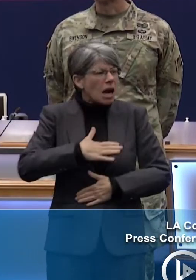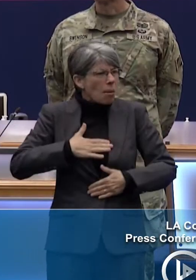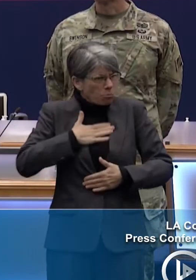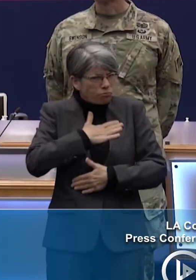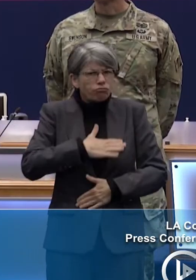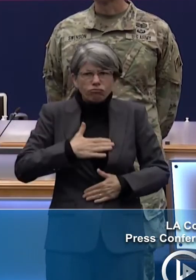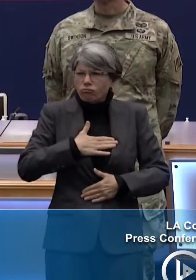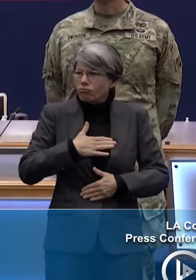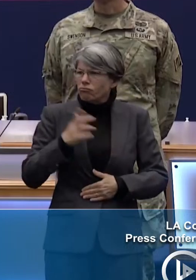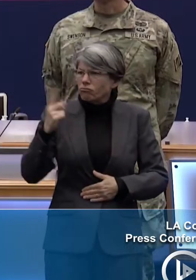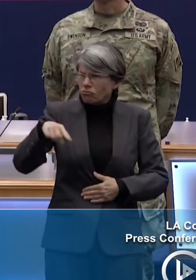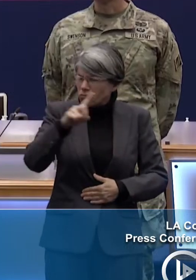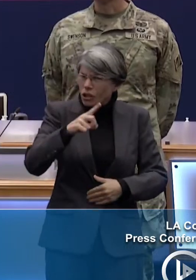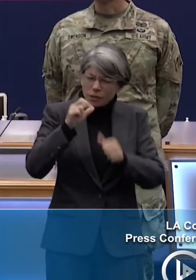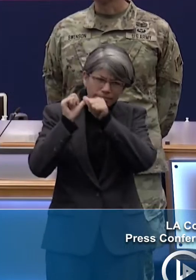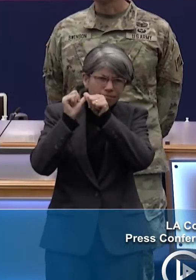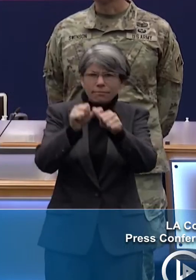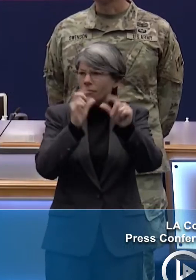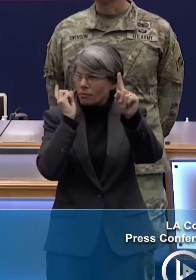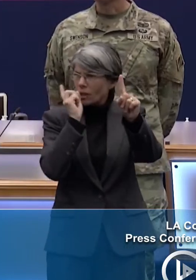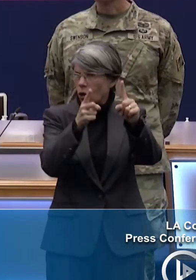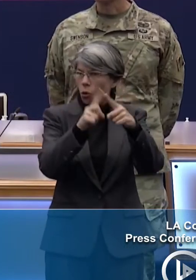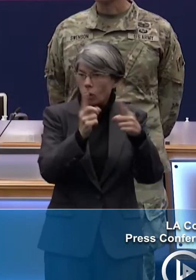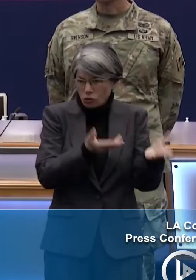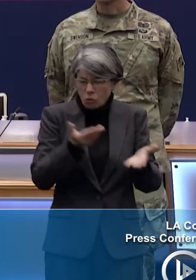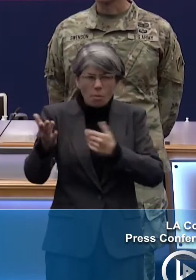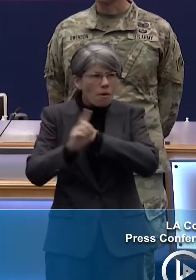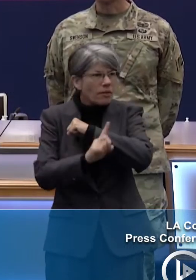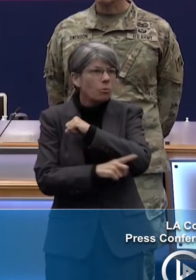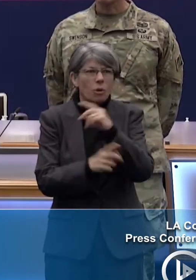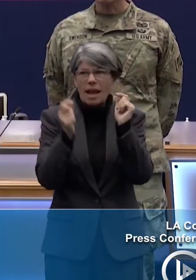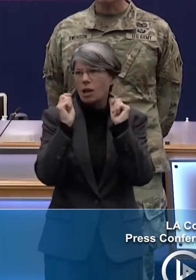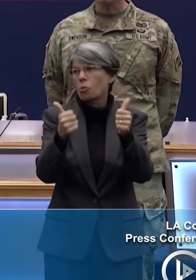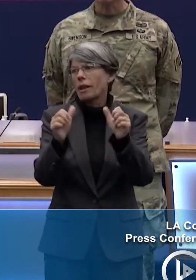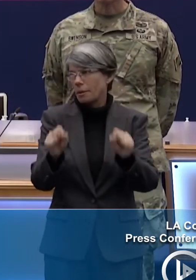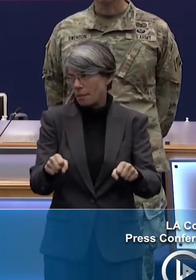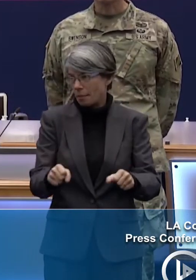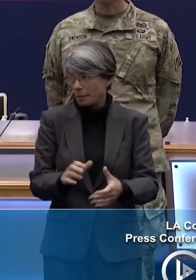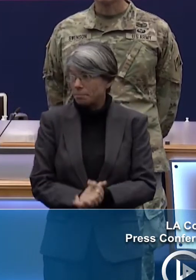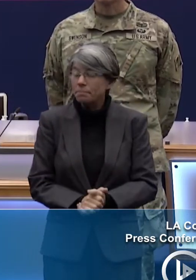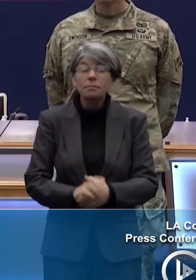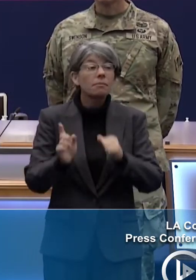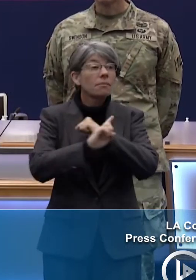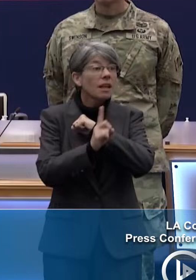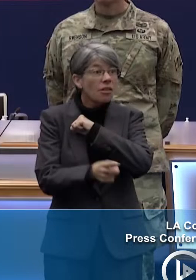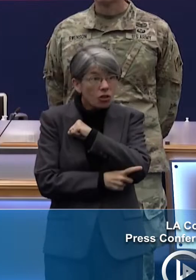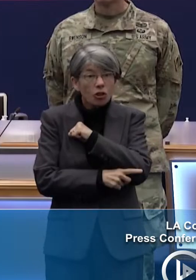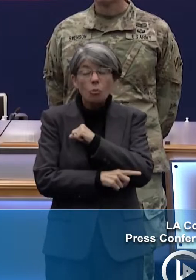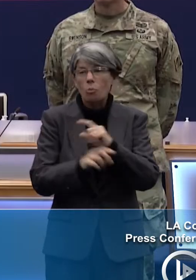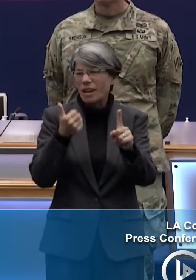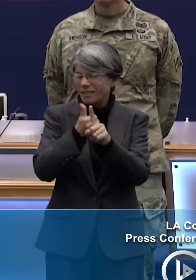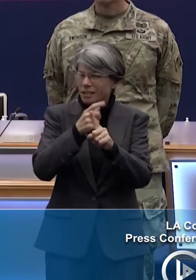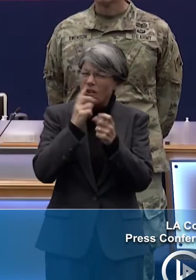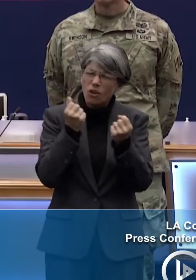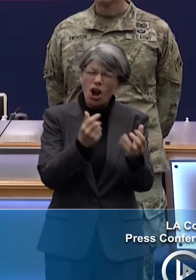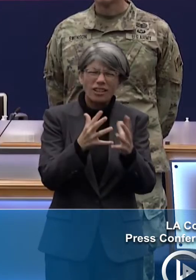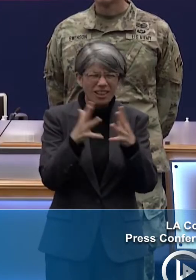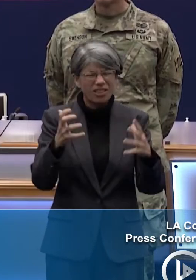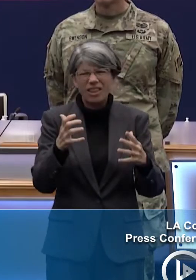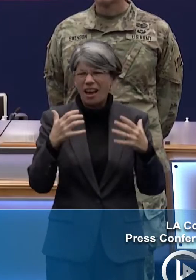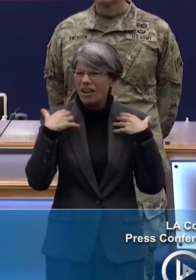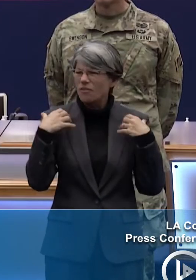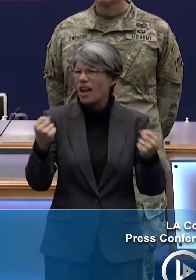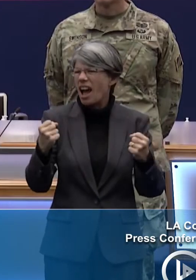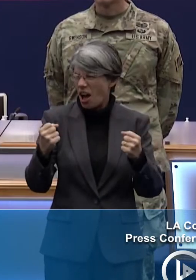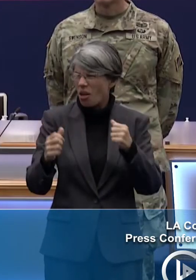appreciate everyone's consistent goal to remove debris as quickly as possible. The debris actually causes a lot of health risks in